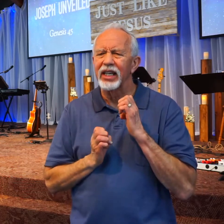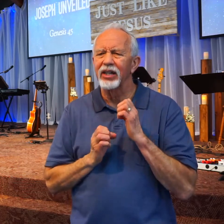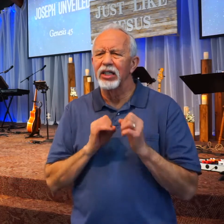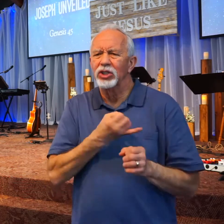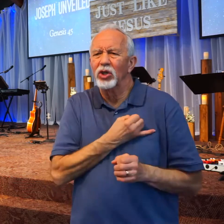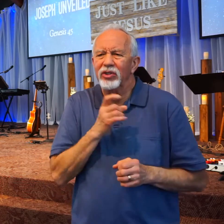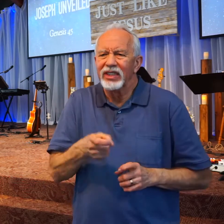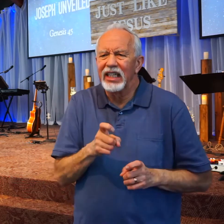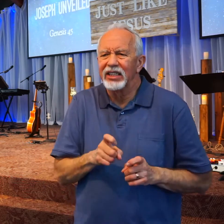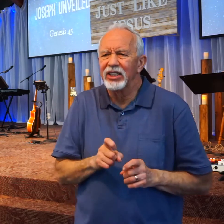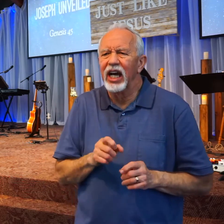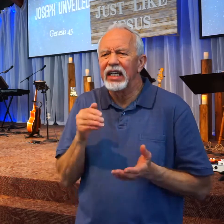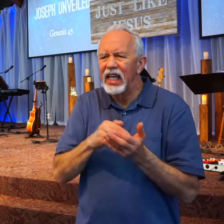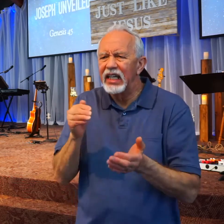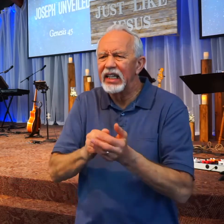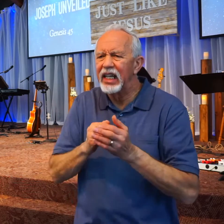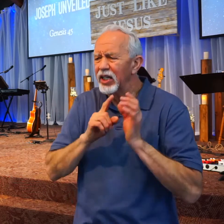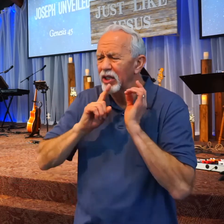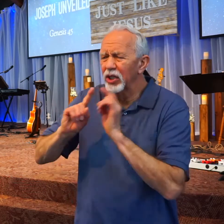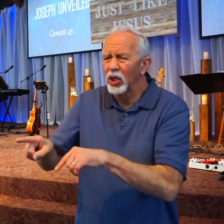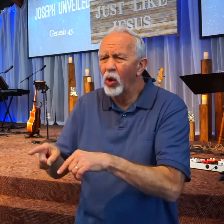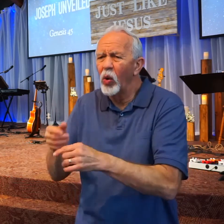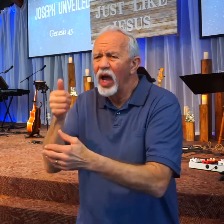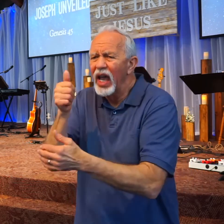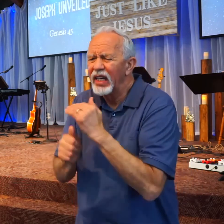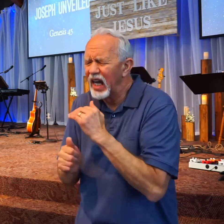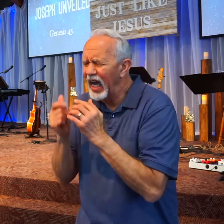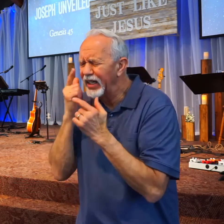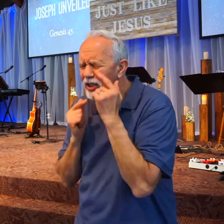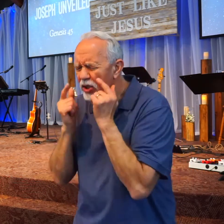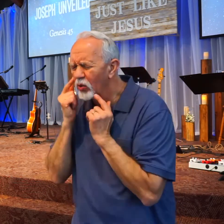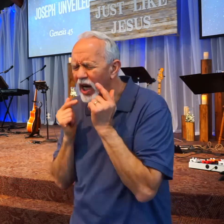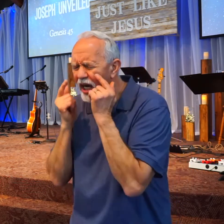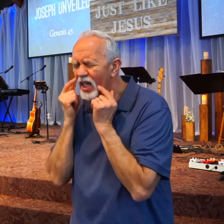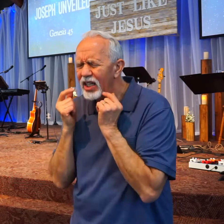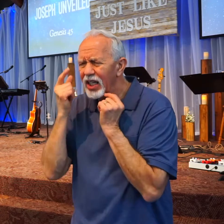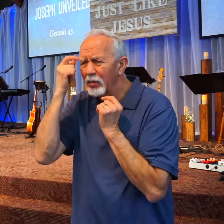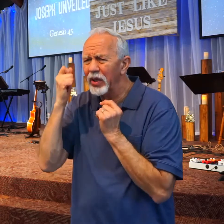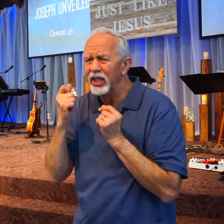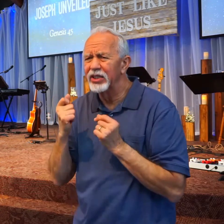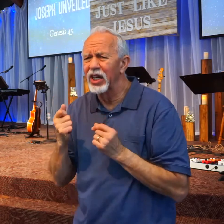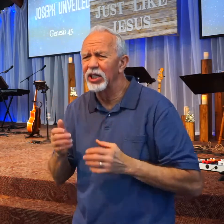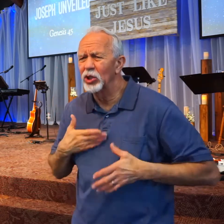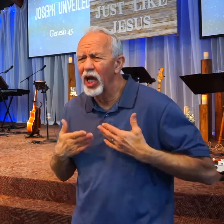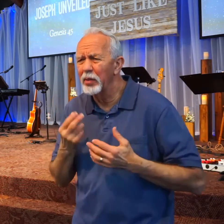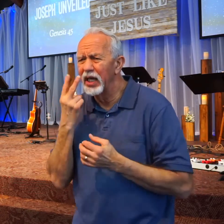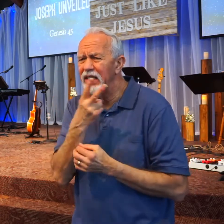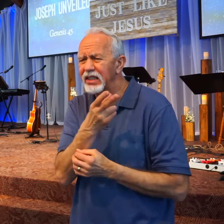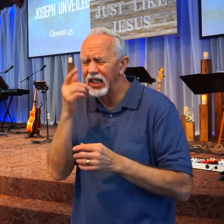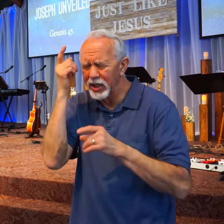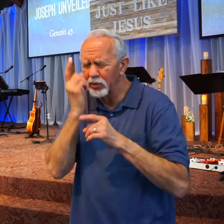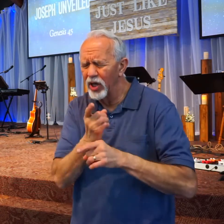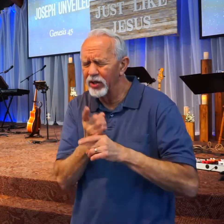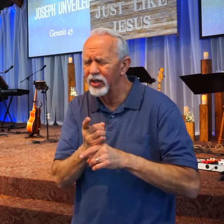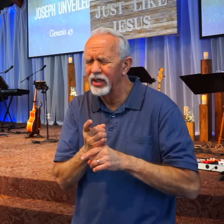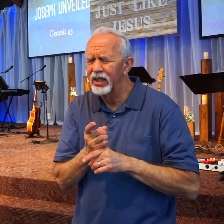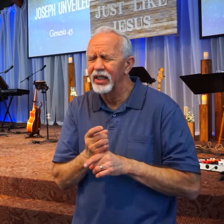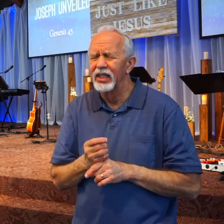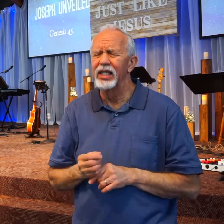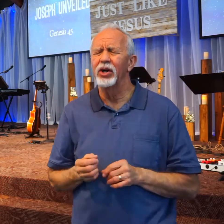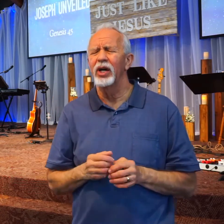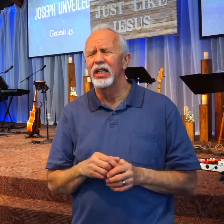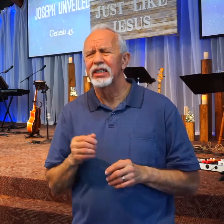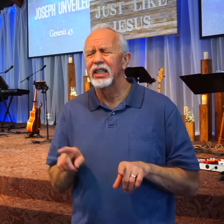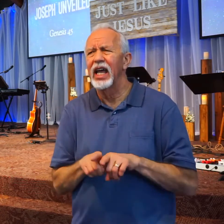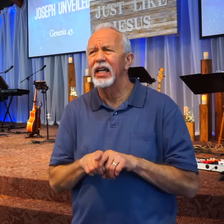corner so he can weep and so others won't see him. Joseph kind of reminds me of a young man who's finally gotten